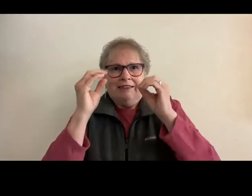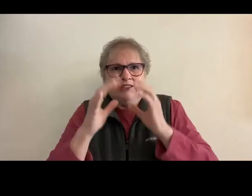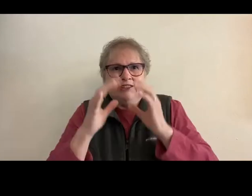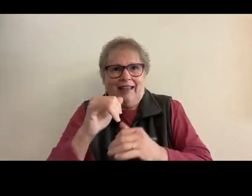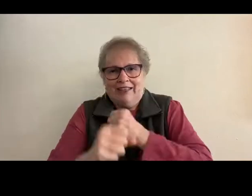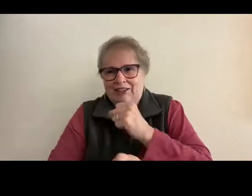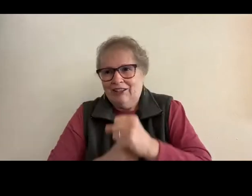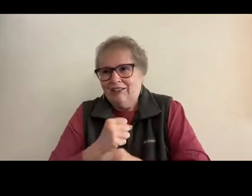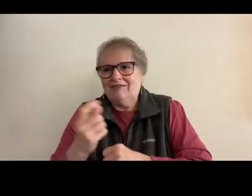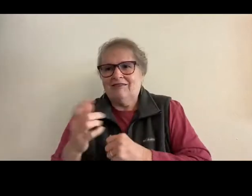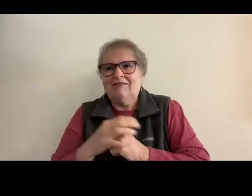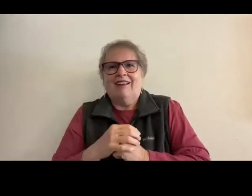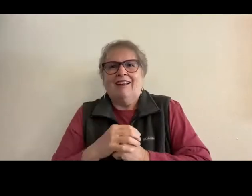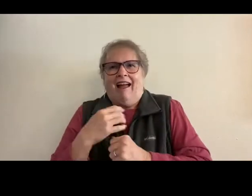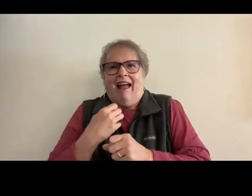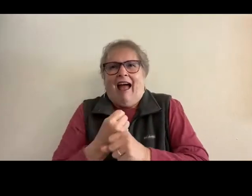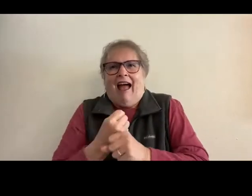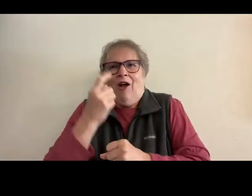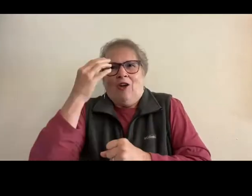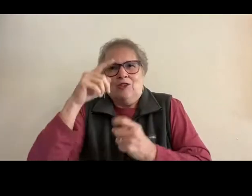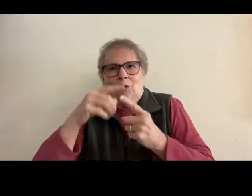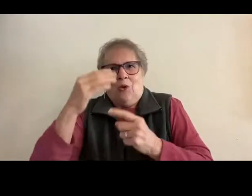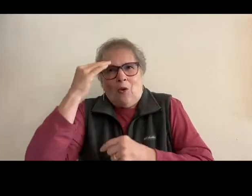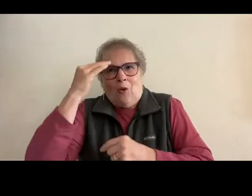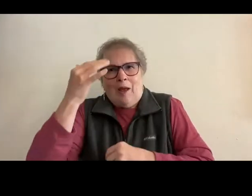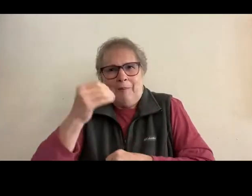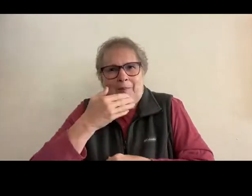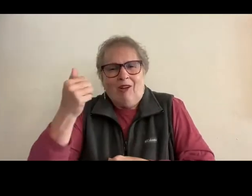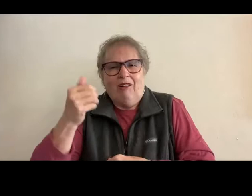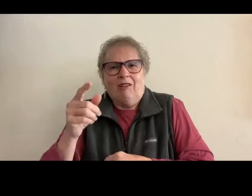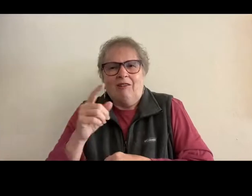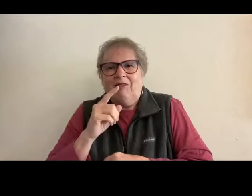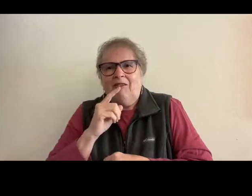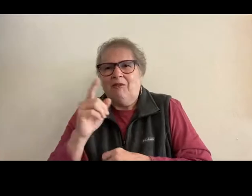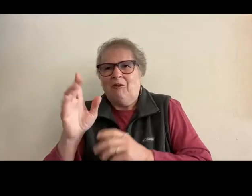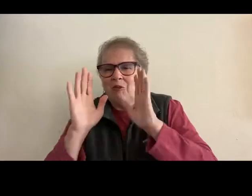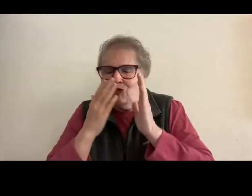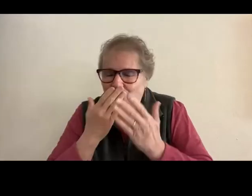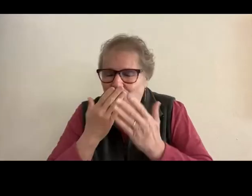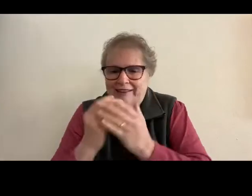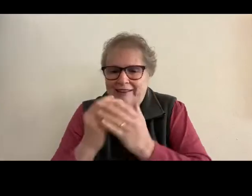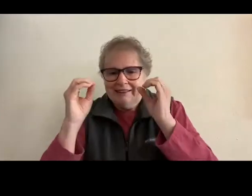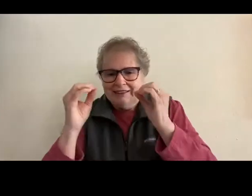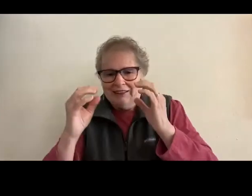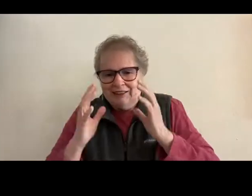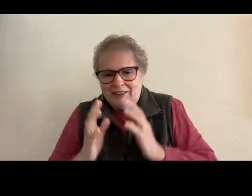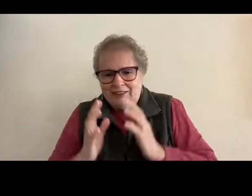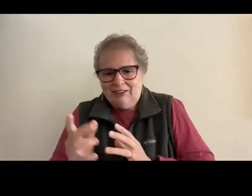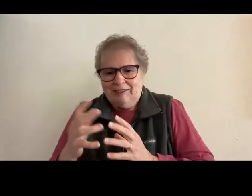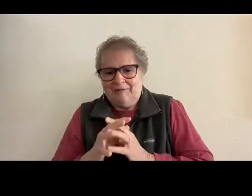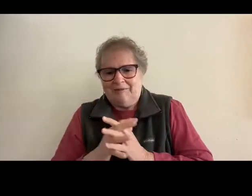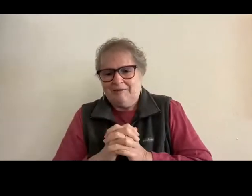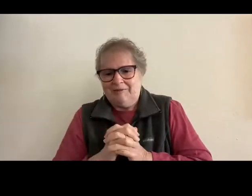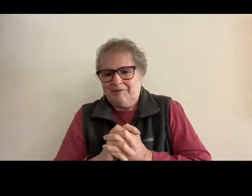we had short staff that year. And I got to know him better. Wow, good